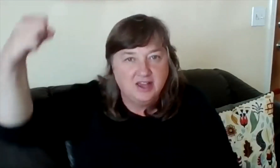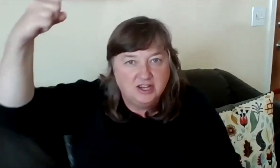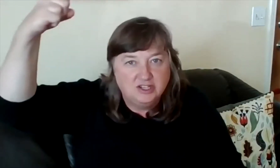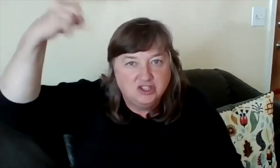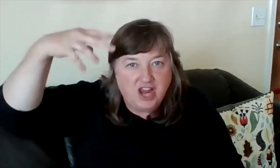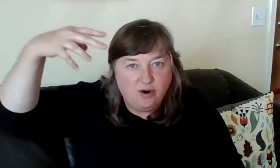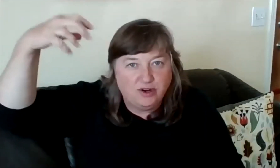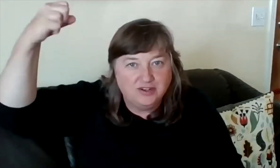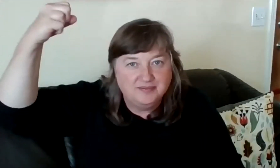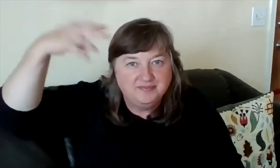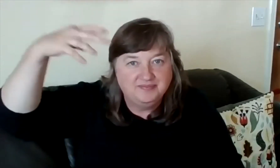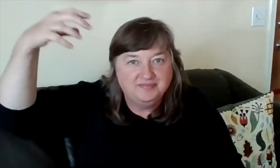Shower.